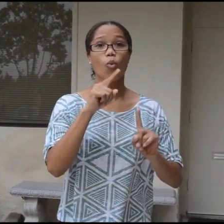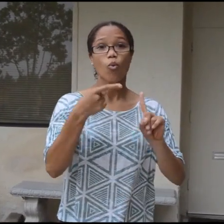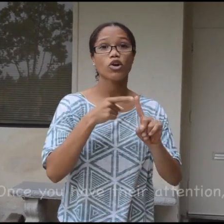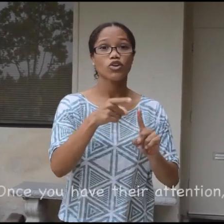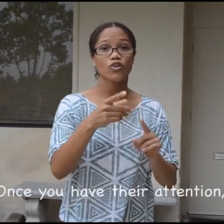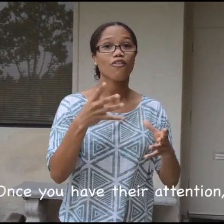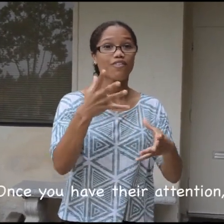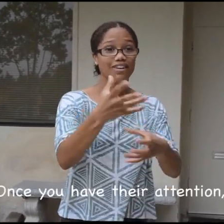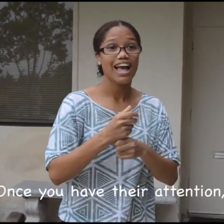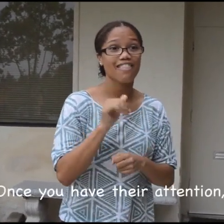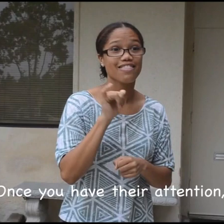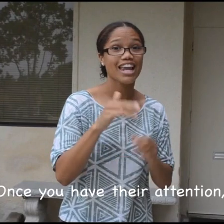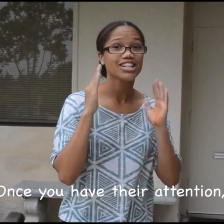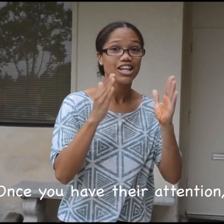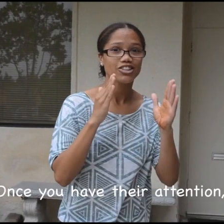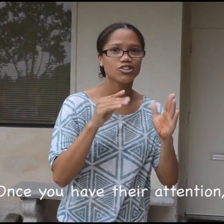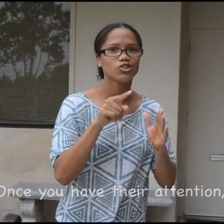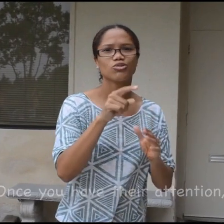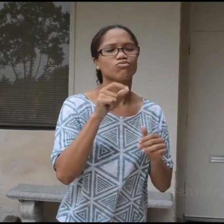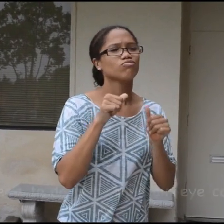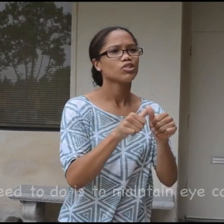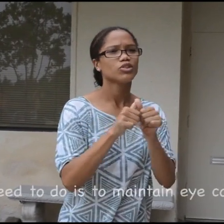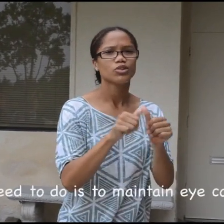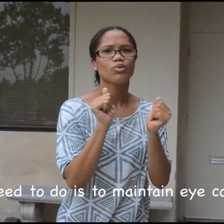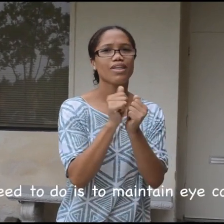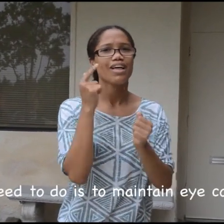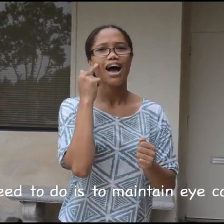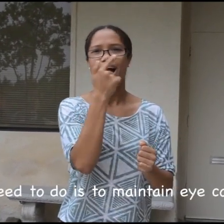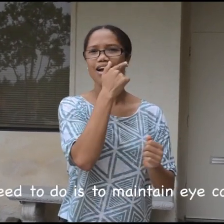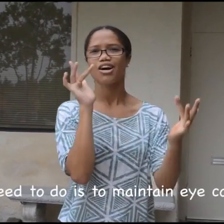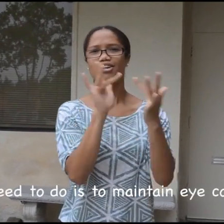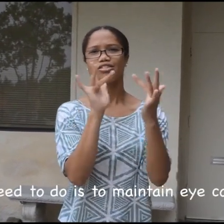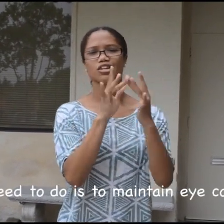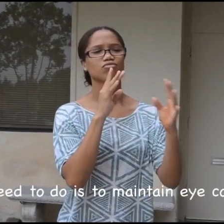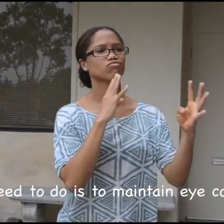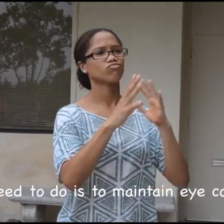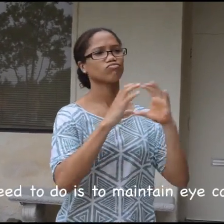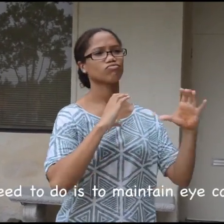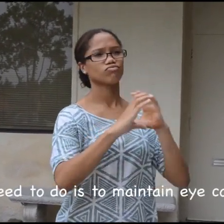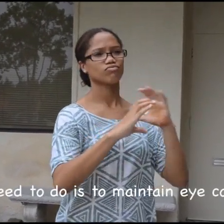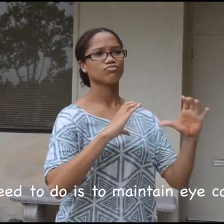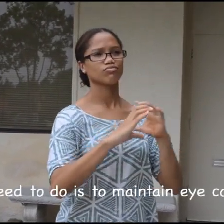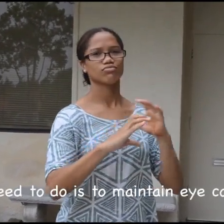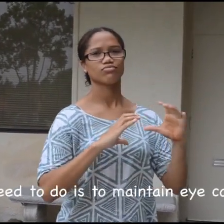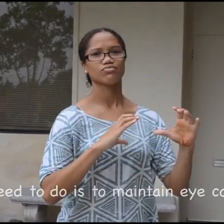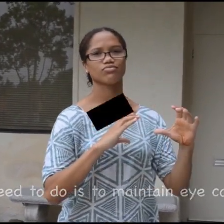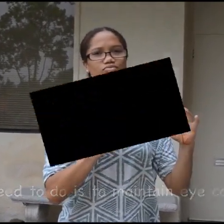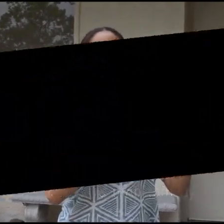on the shoulder. Once you have their attention, all you need to do is maintain eye contact.